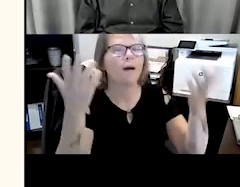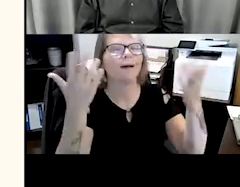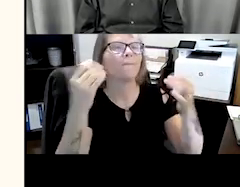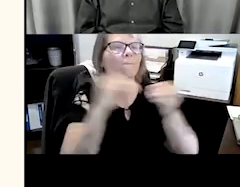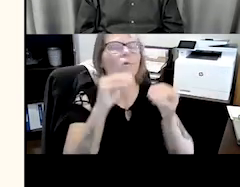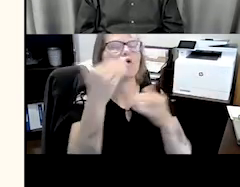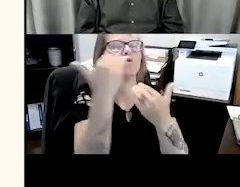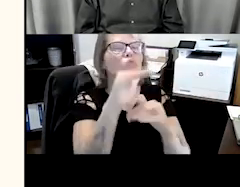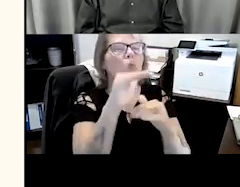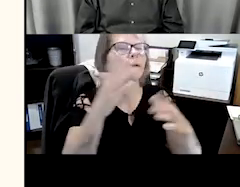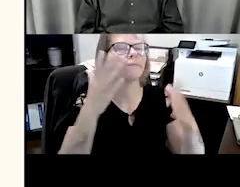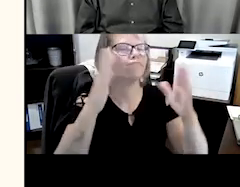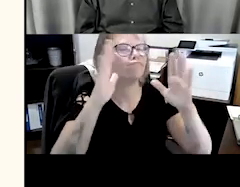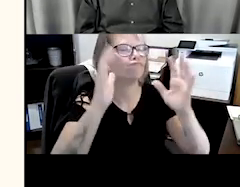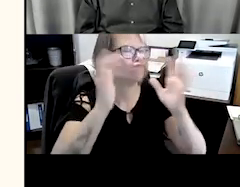right? COVID,